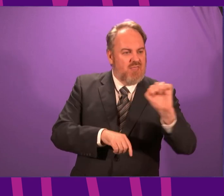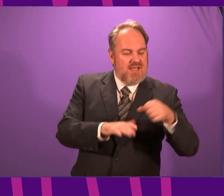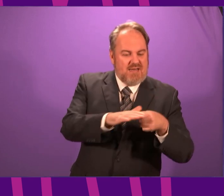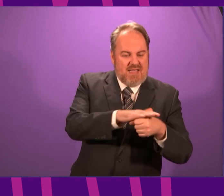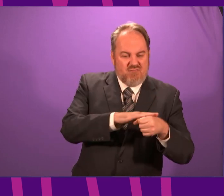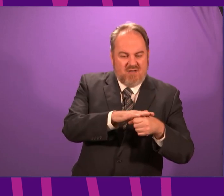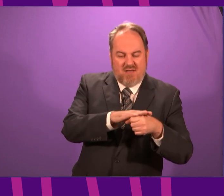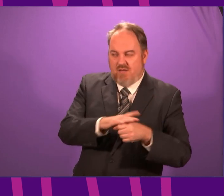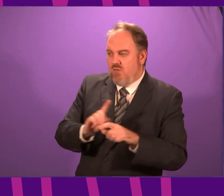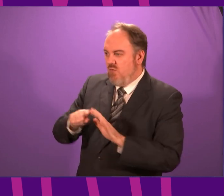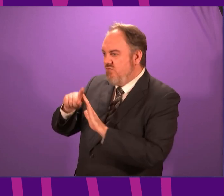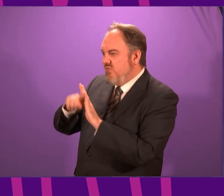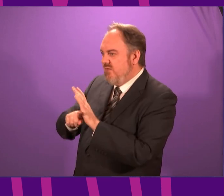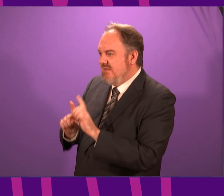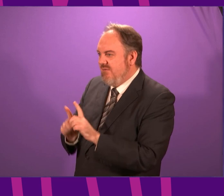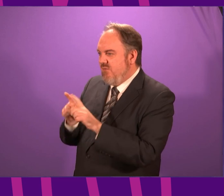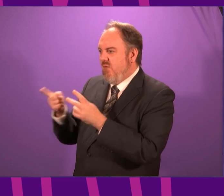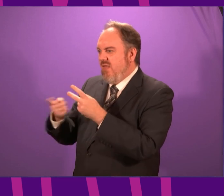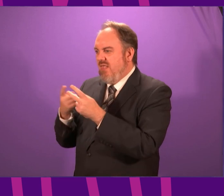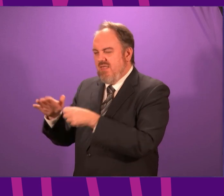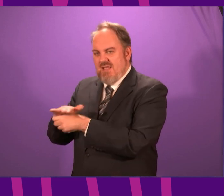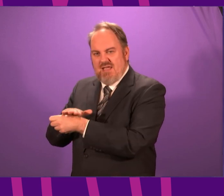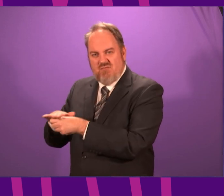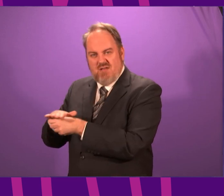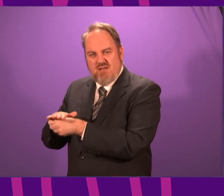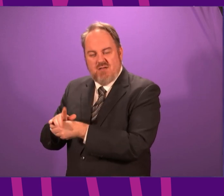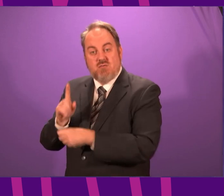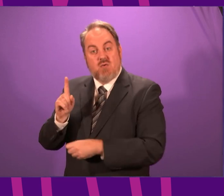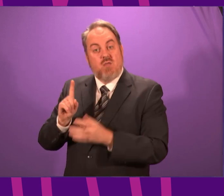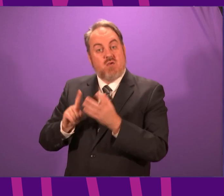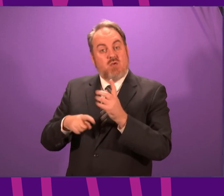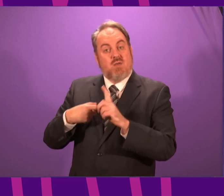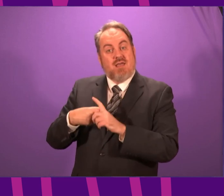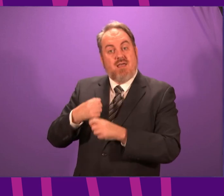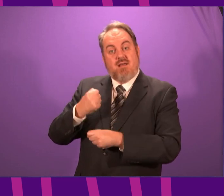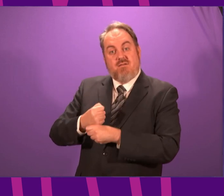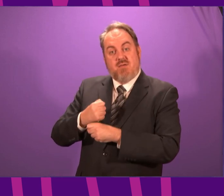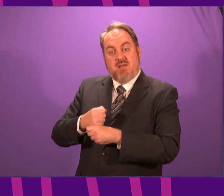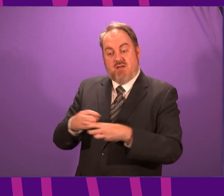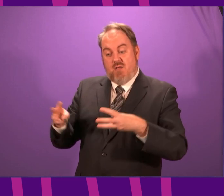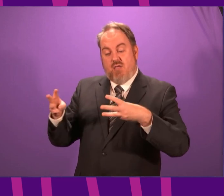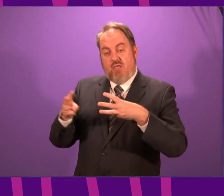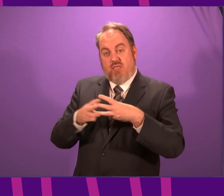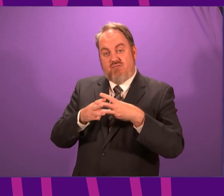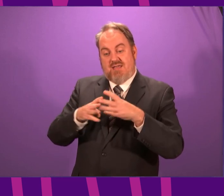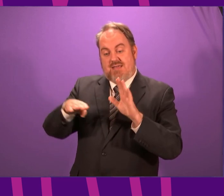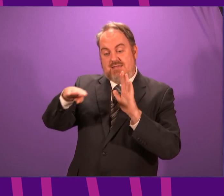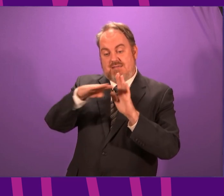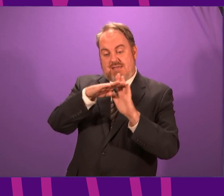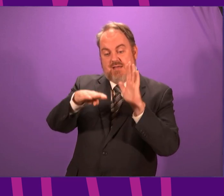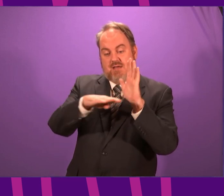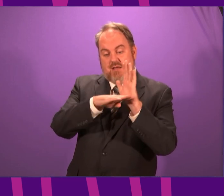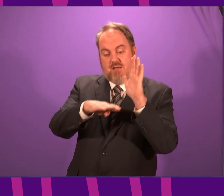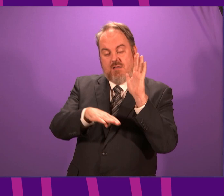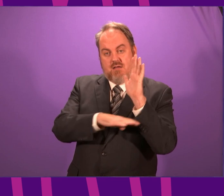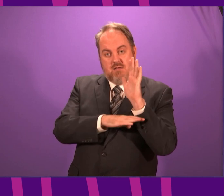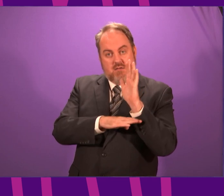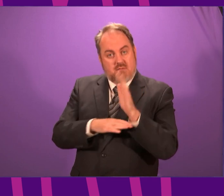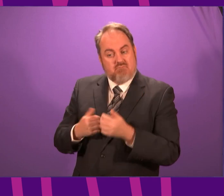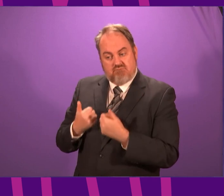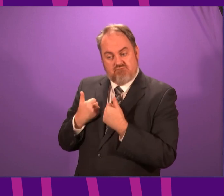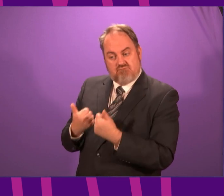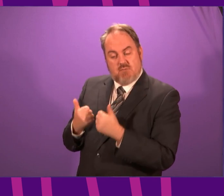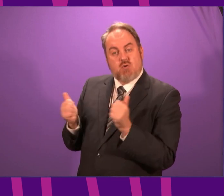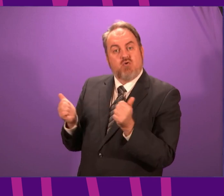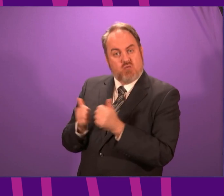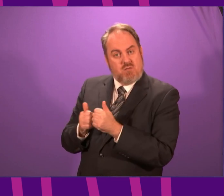within those areas. But the UK government three-tier system will be helpful for England, and